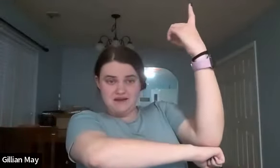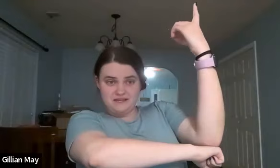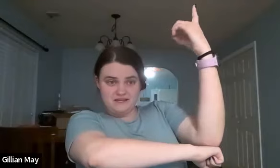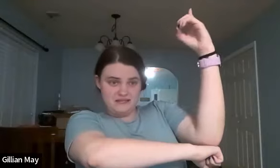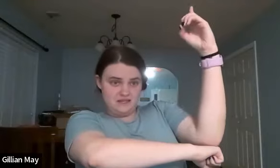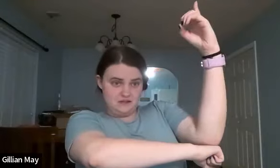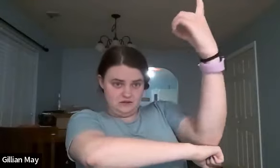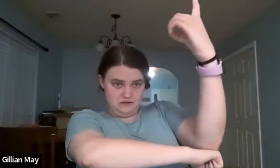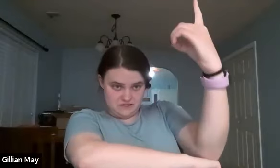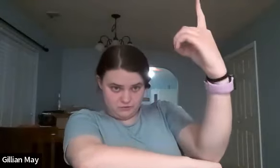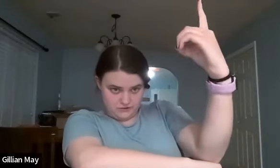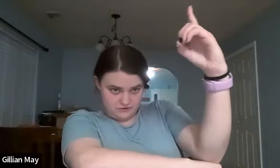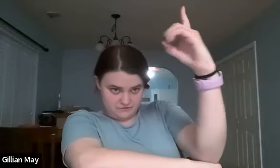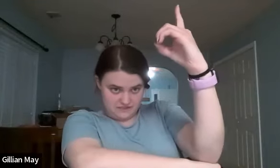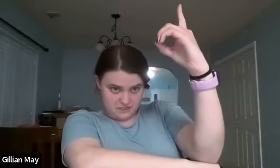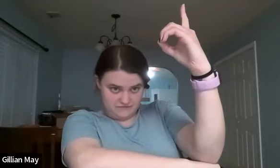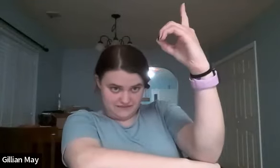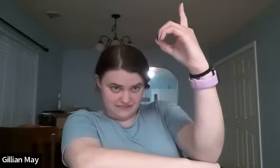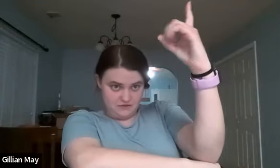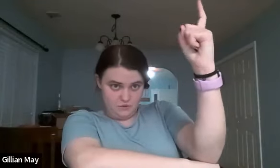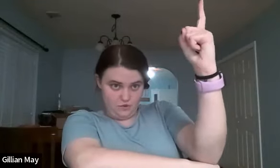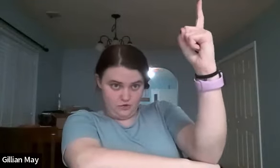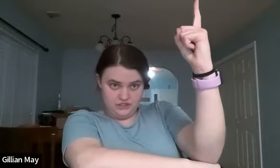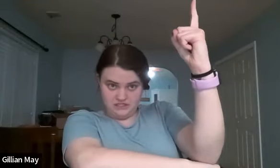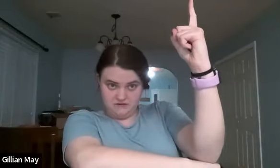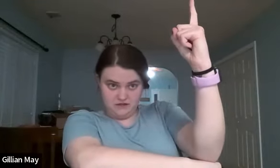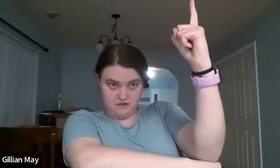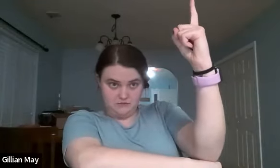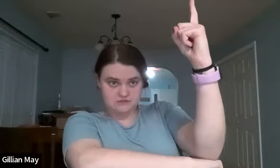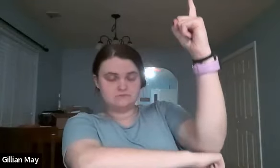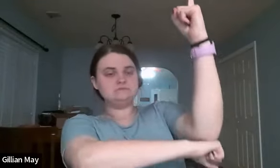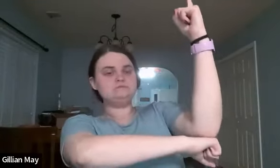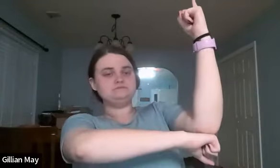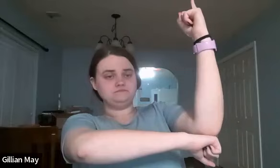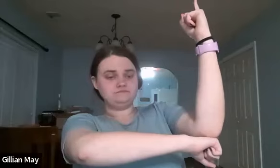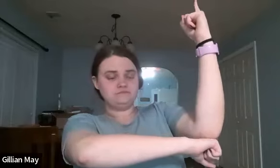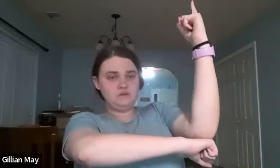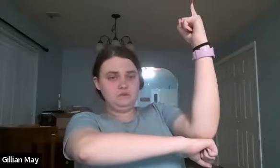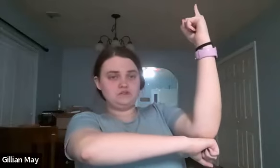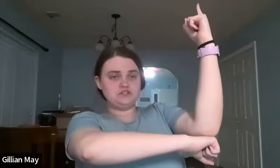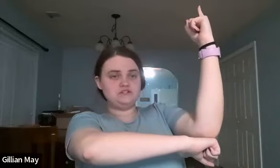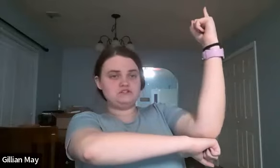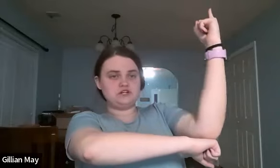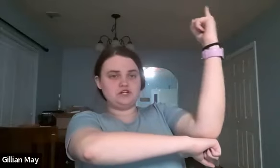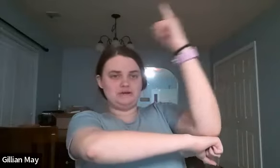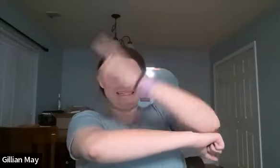it in this pointer position of a D, or you can just have it kind of closed. What you're going to do is you're going to go